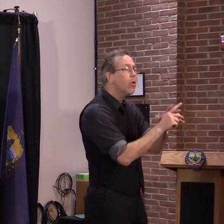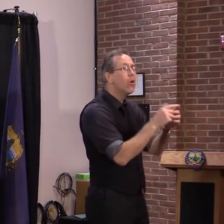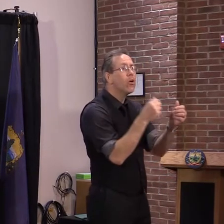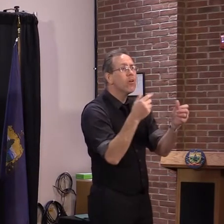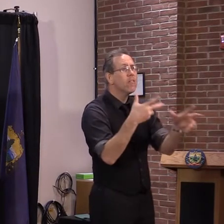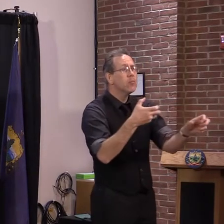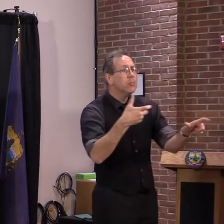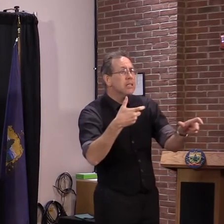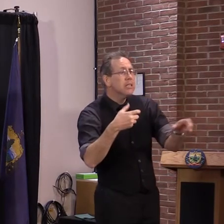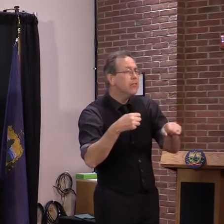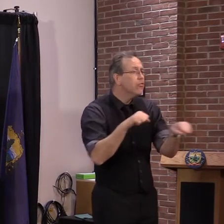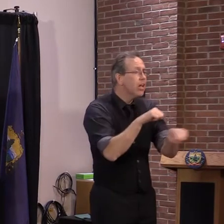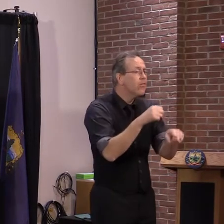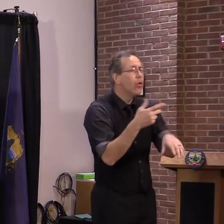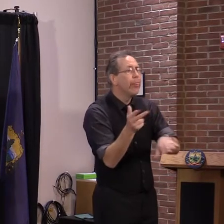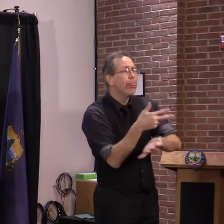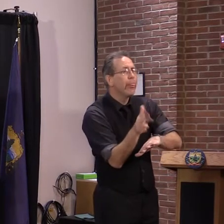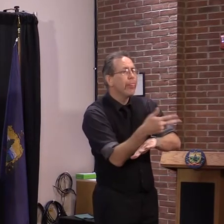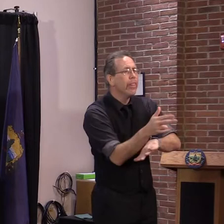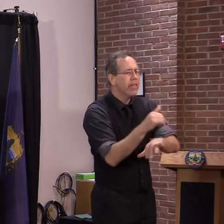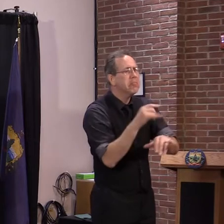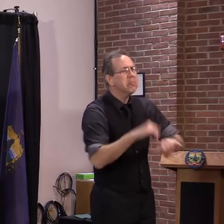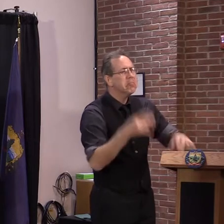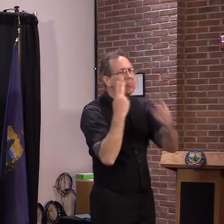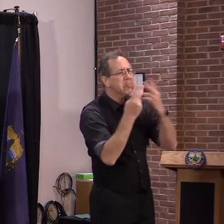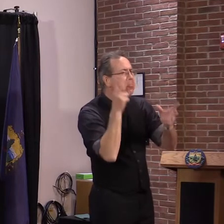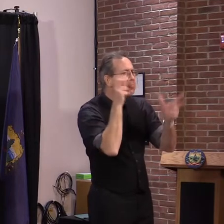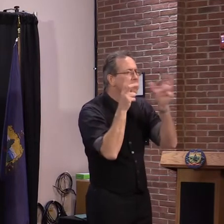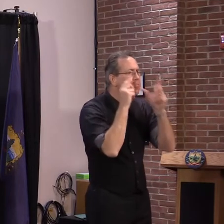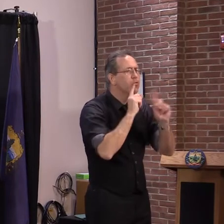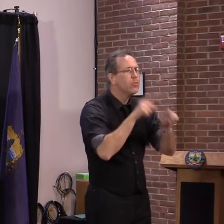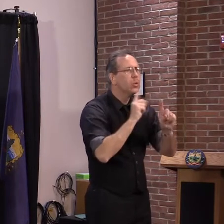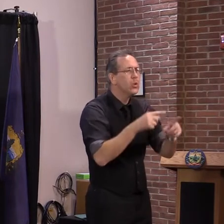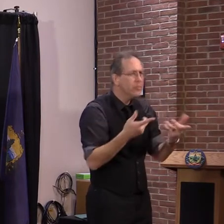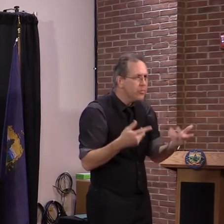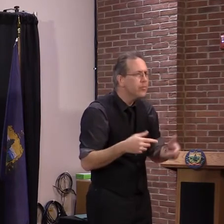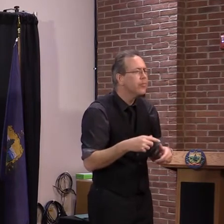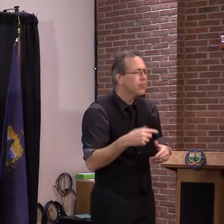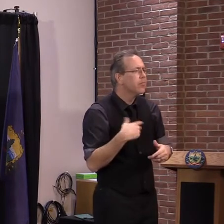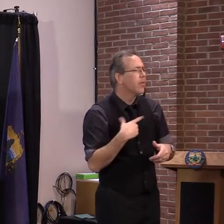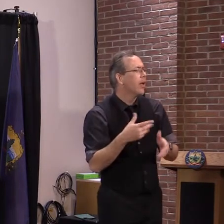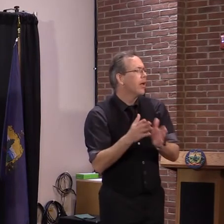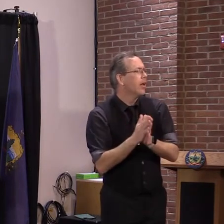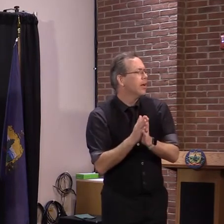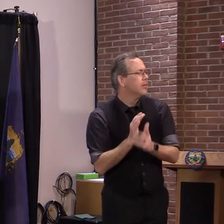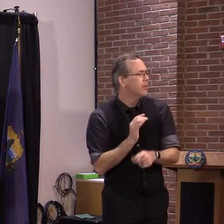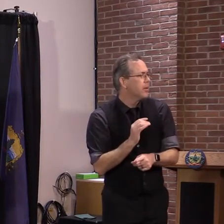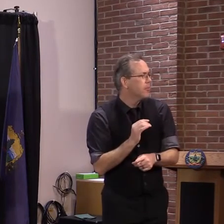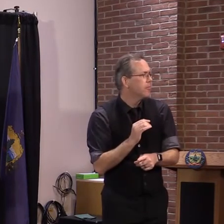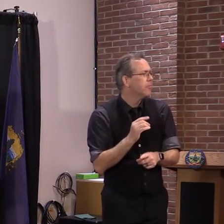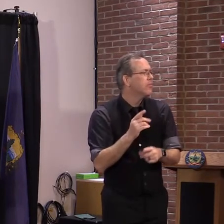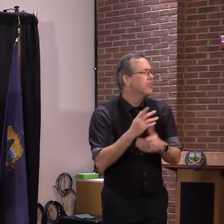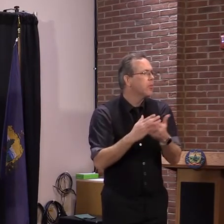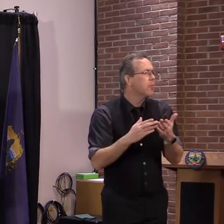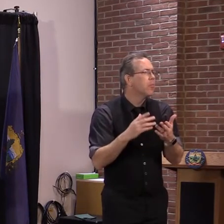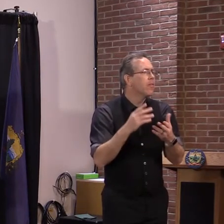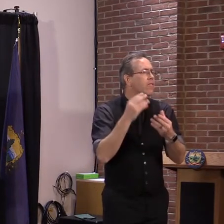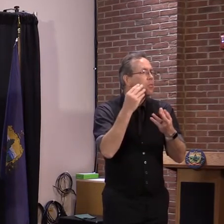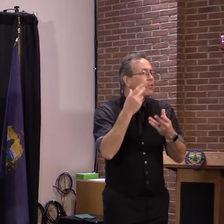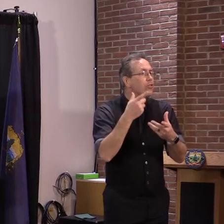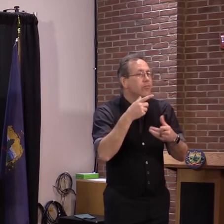and informed by data, we've asked for, or we've had some data analysis done on the